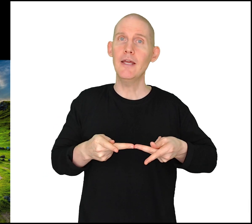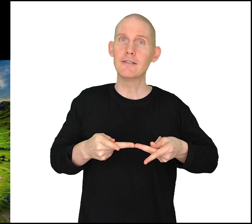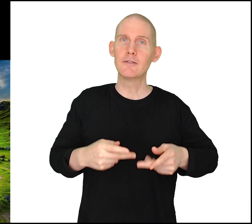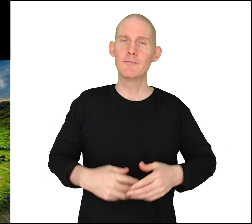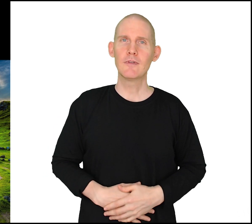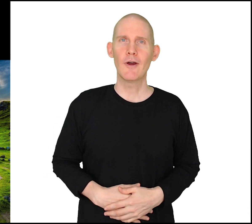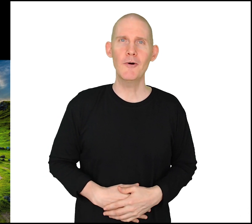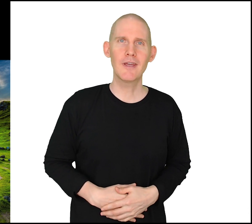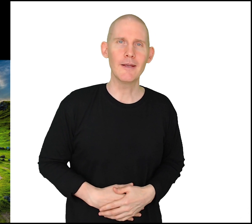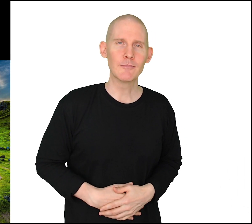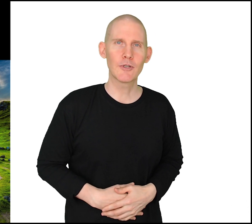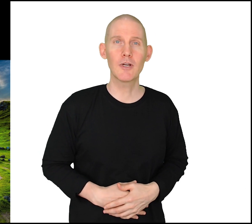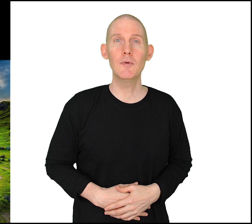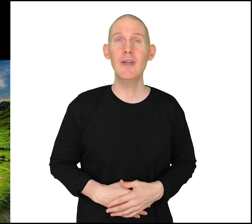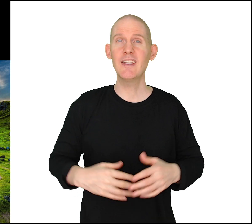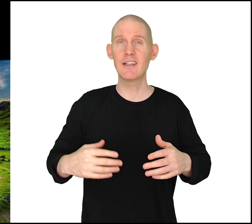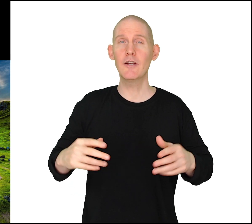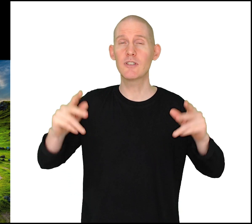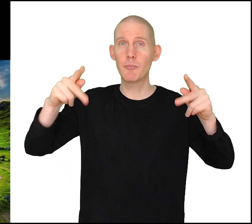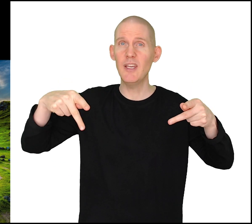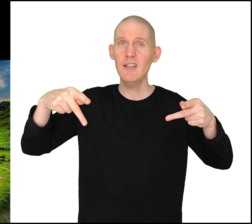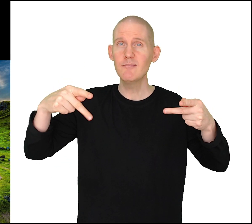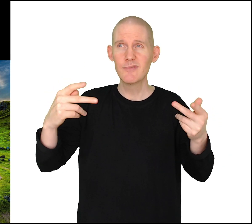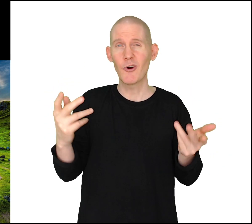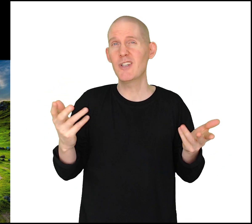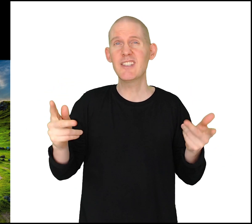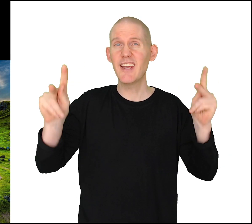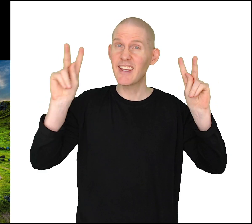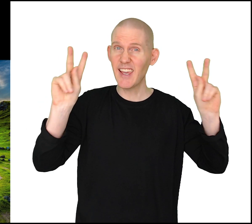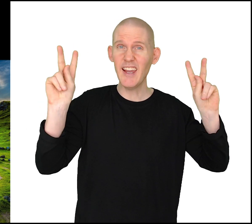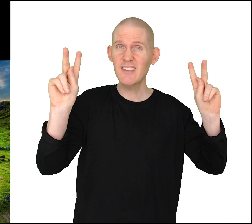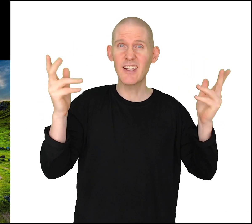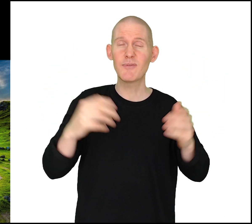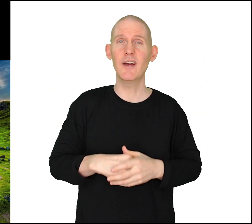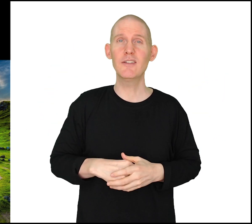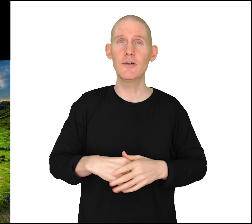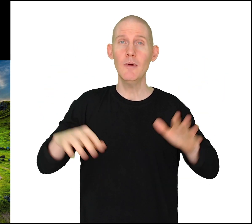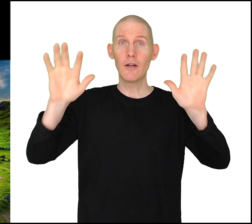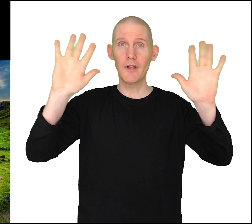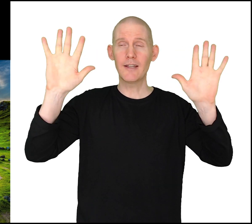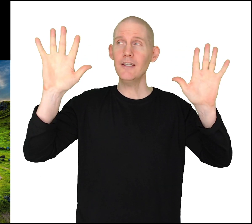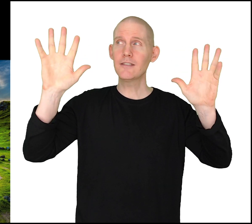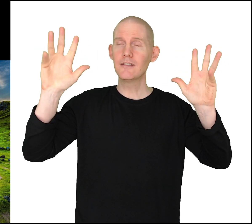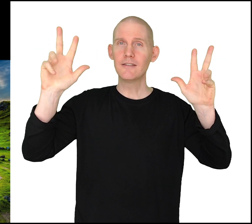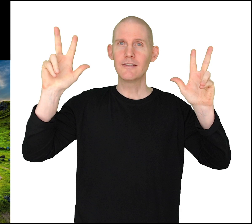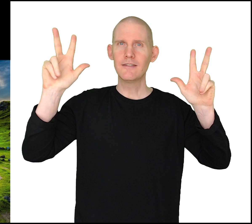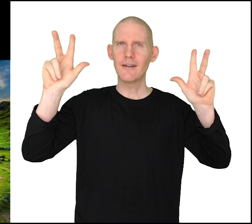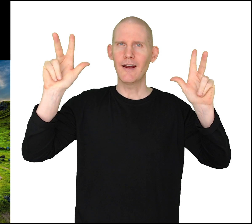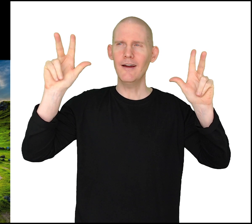Place. Okay, so we're going to be making the letters P, or you could just say K. That's fine too. Go like this.